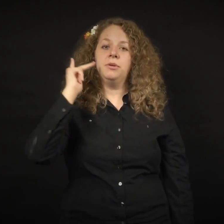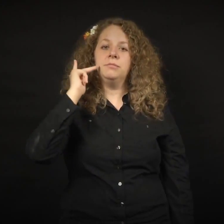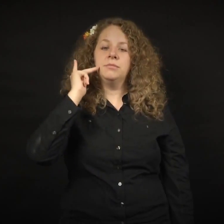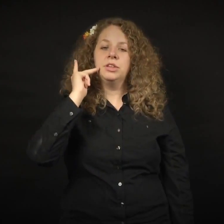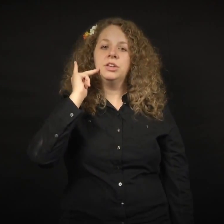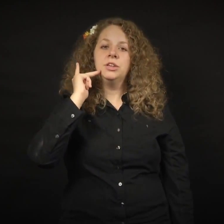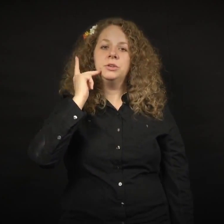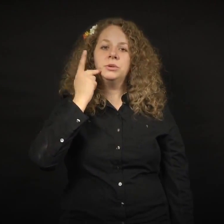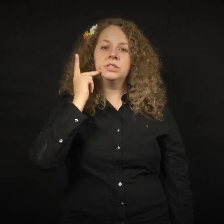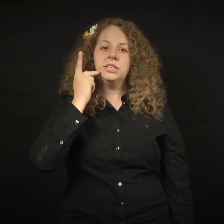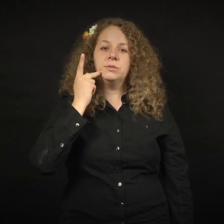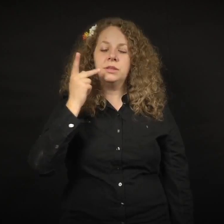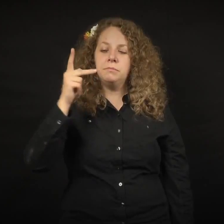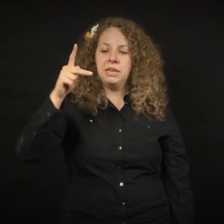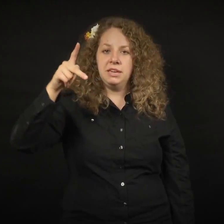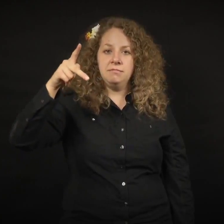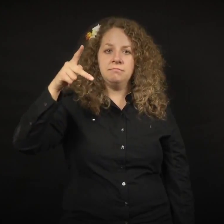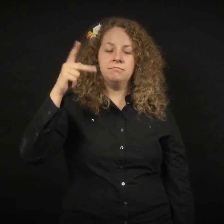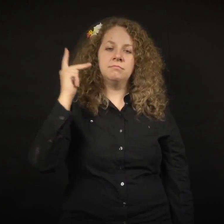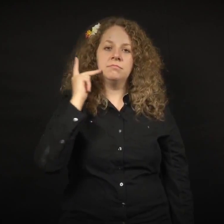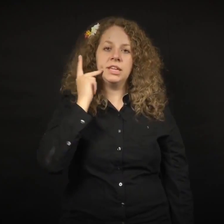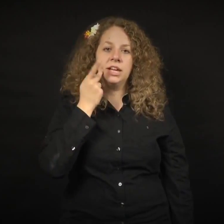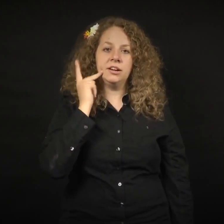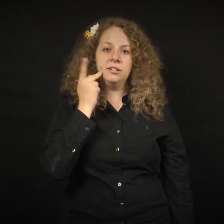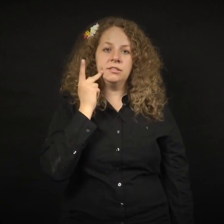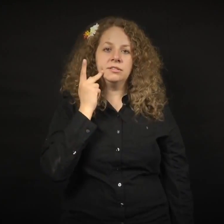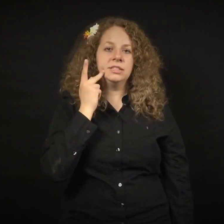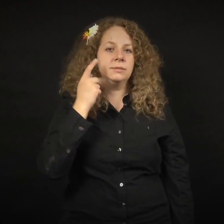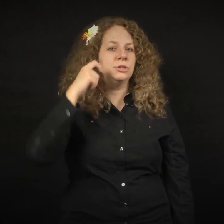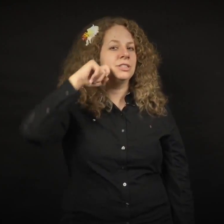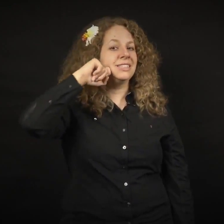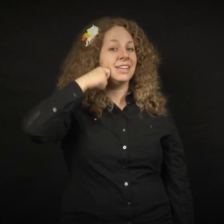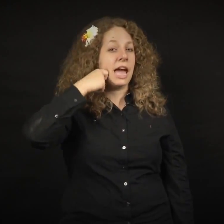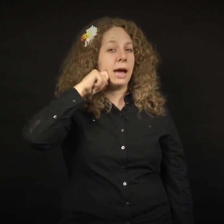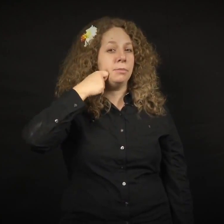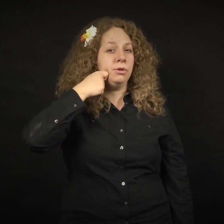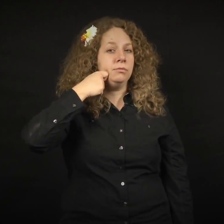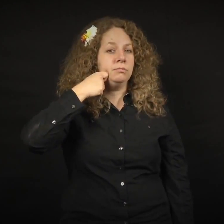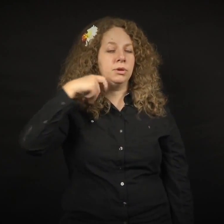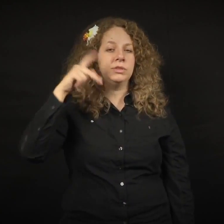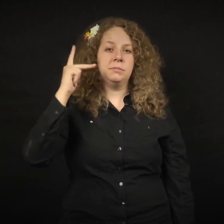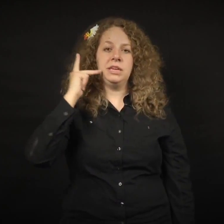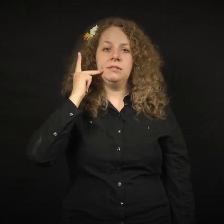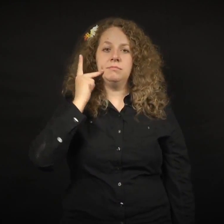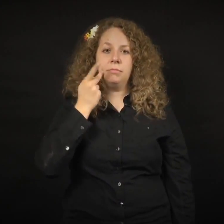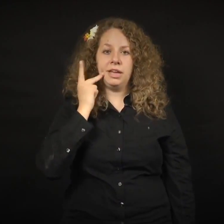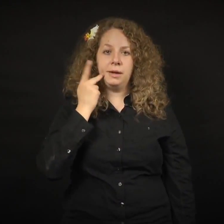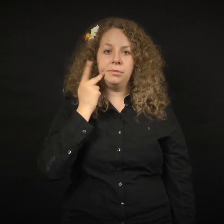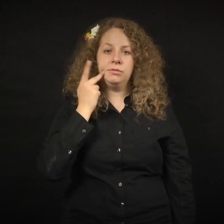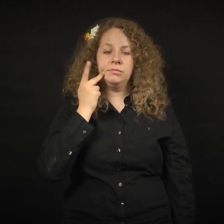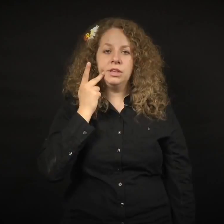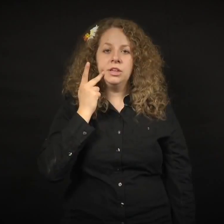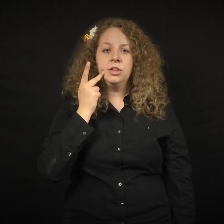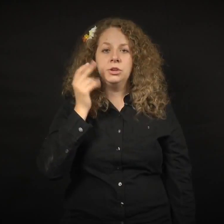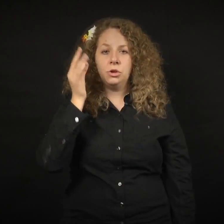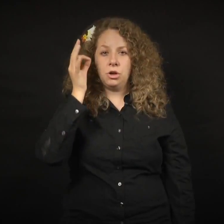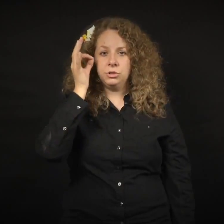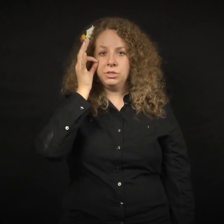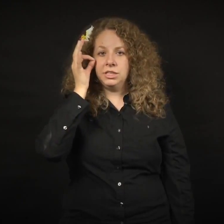Pineapple. You'll see with a P here, similar to the sign apple, but with a P, pineapple. You'll also see